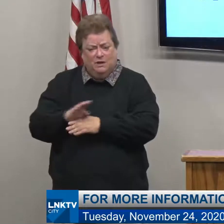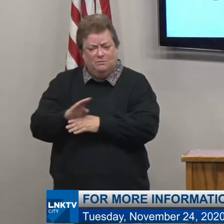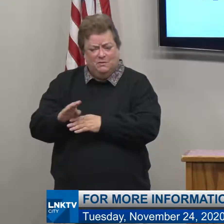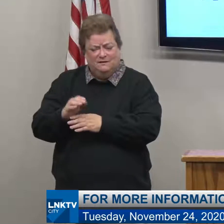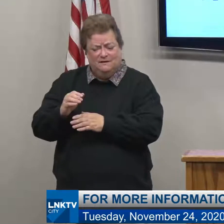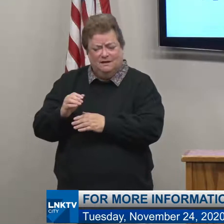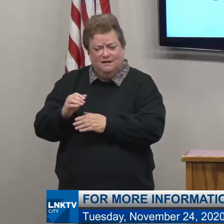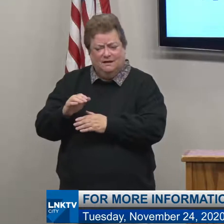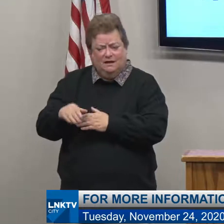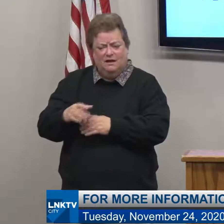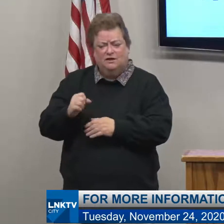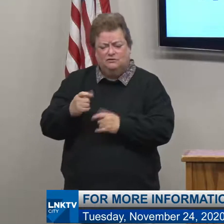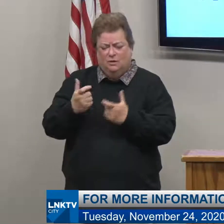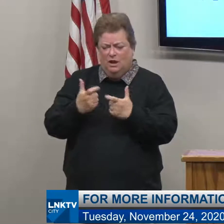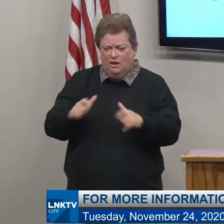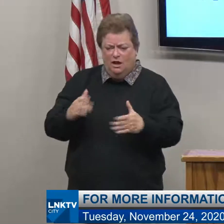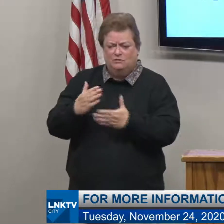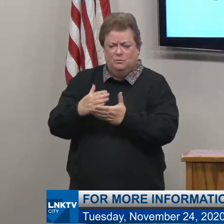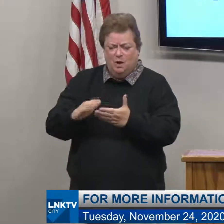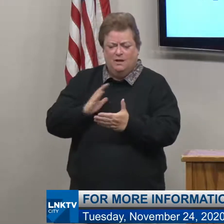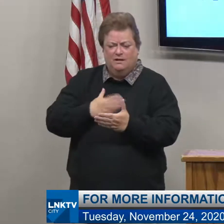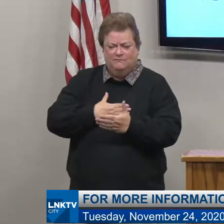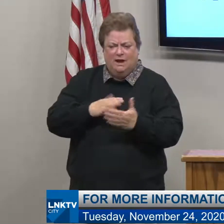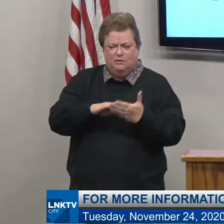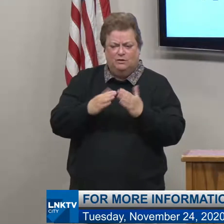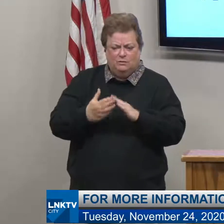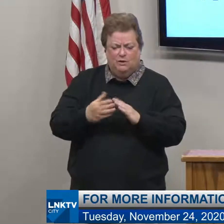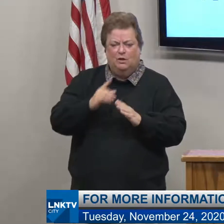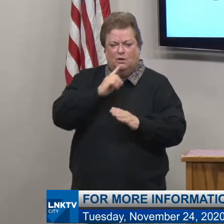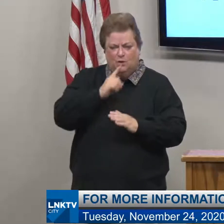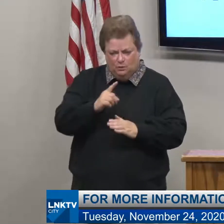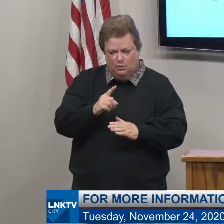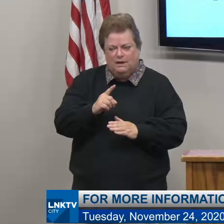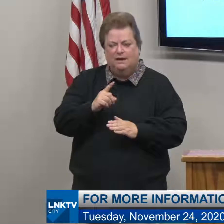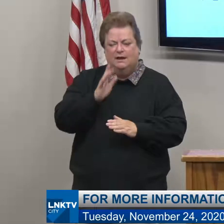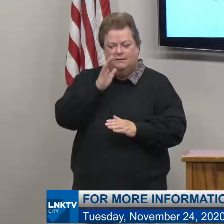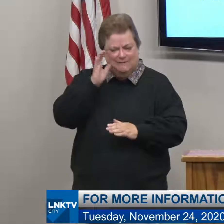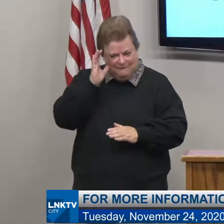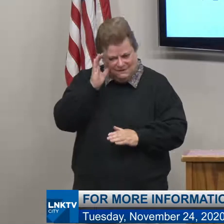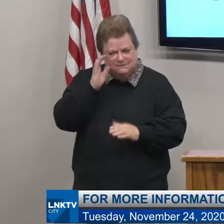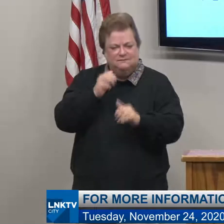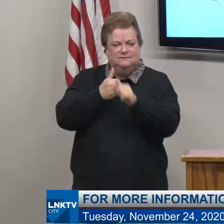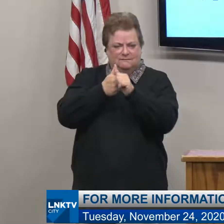large sector of our community in Lincoln really does respond.